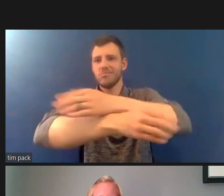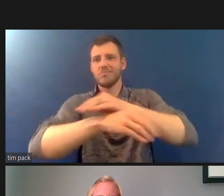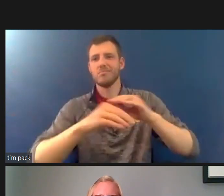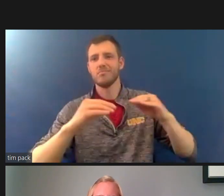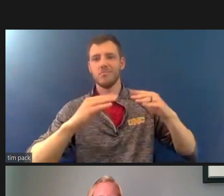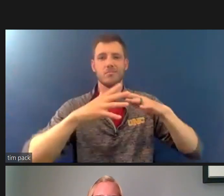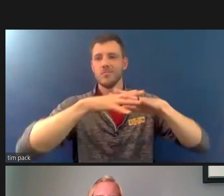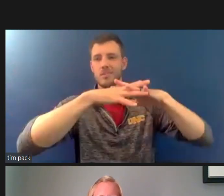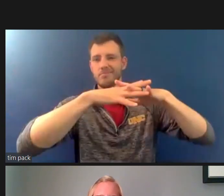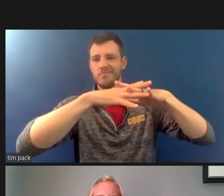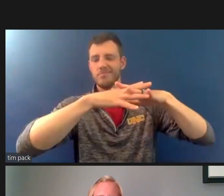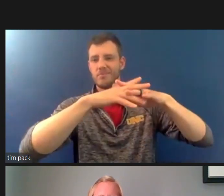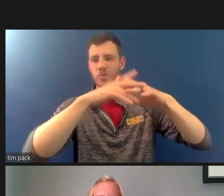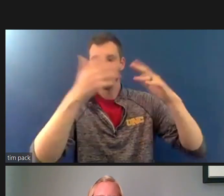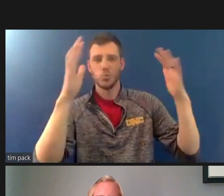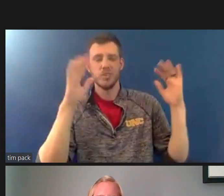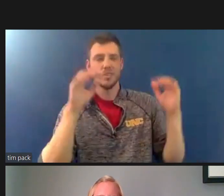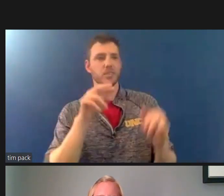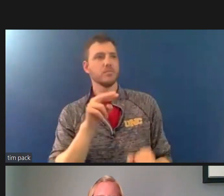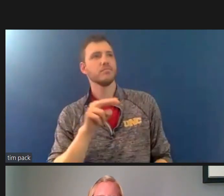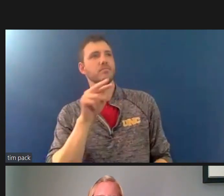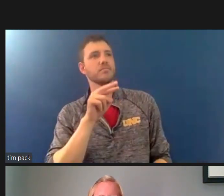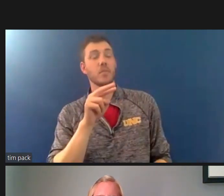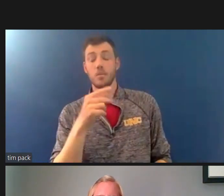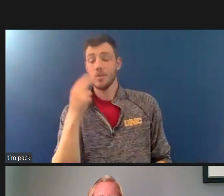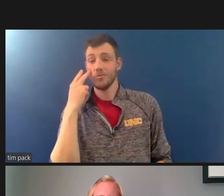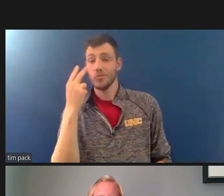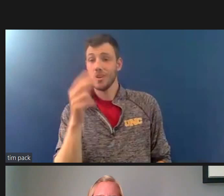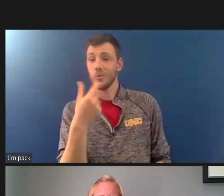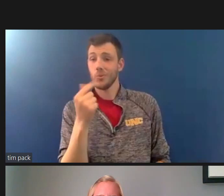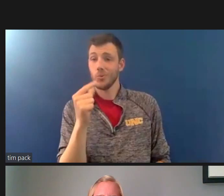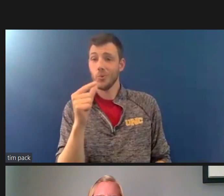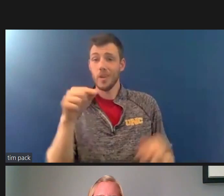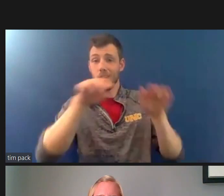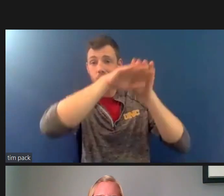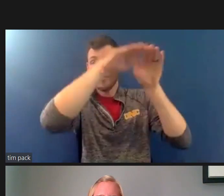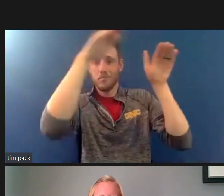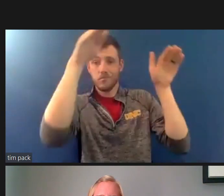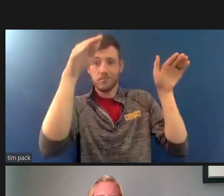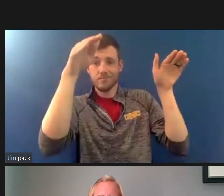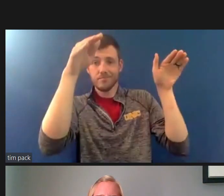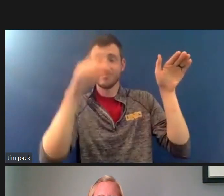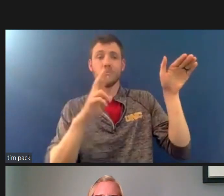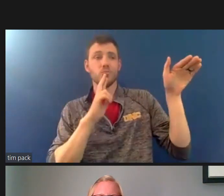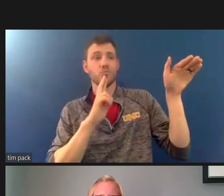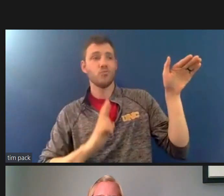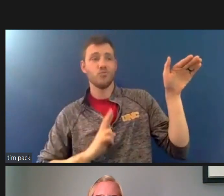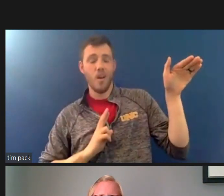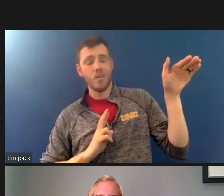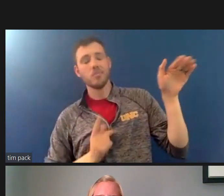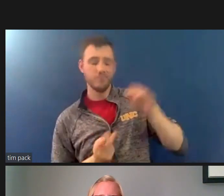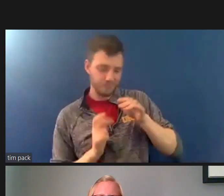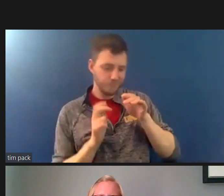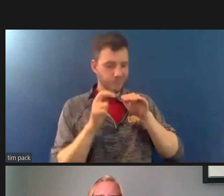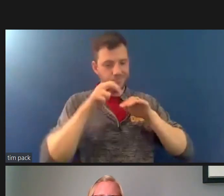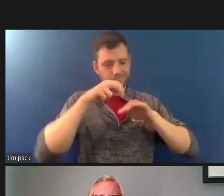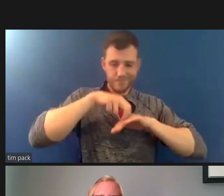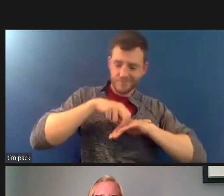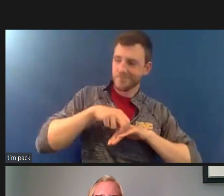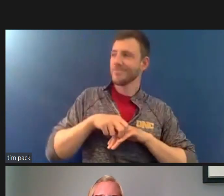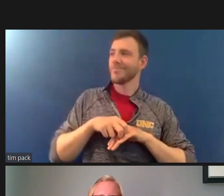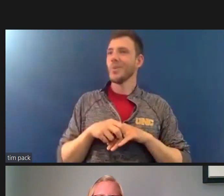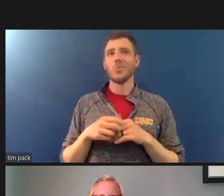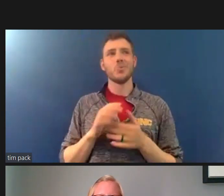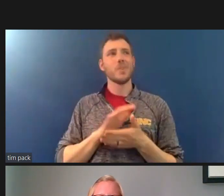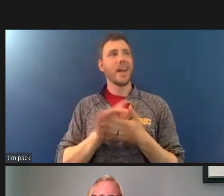quivering tangle of reflections from the lagoon. Ralph hauled himself onto this platform, noted the coolness and shade, shut one